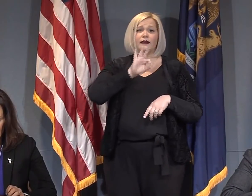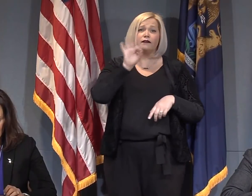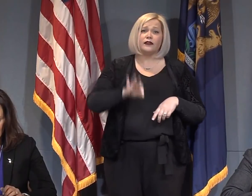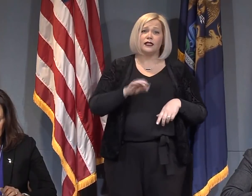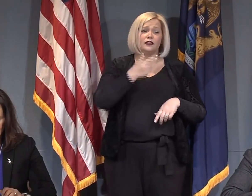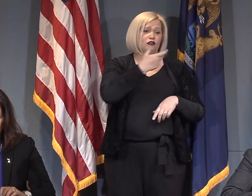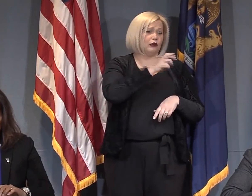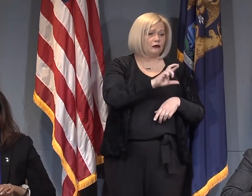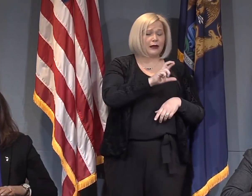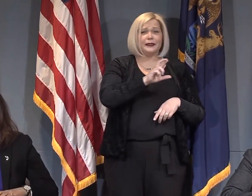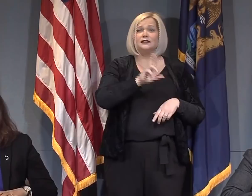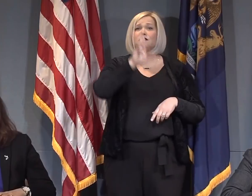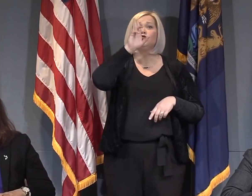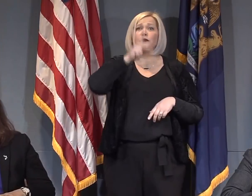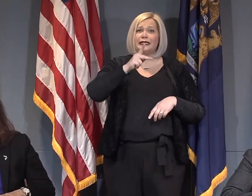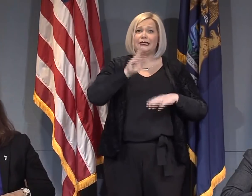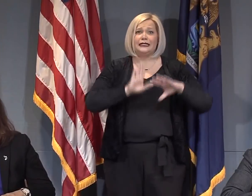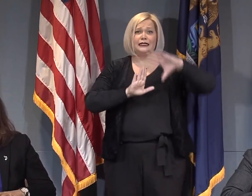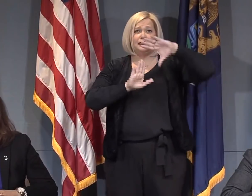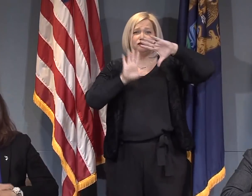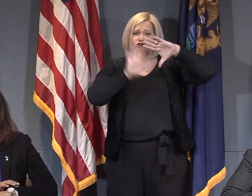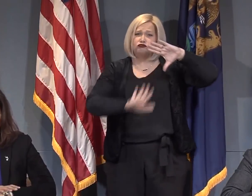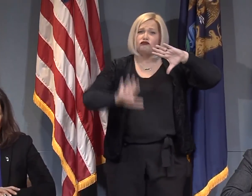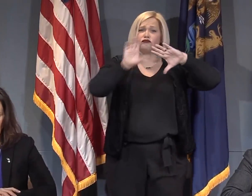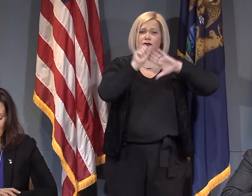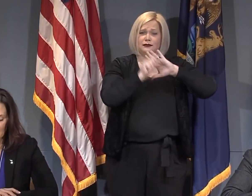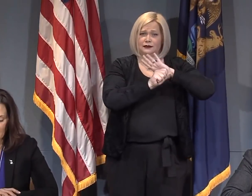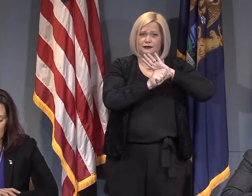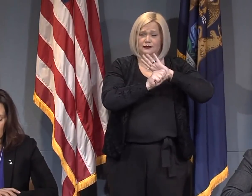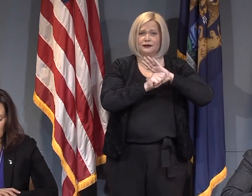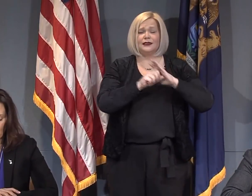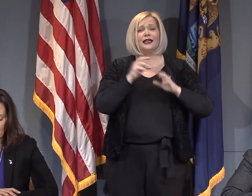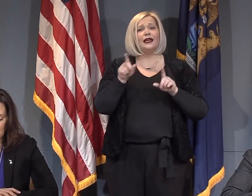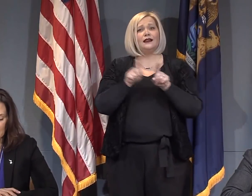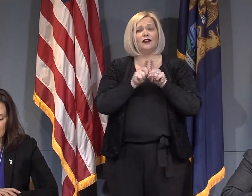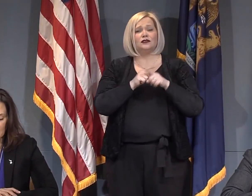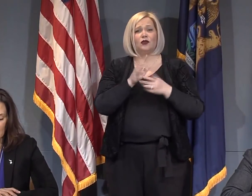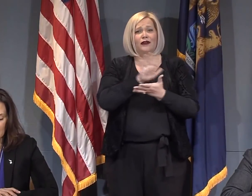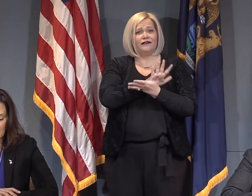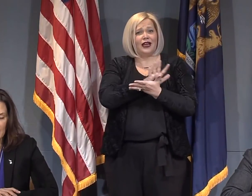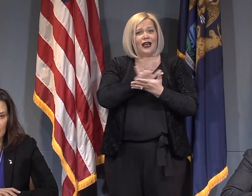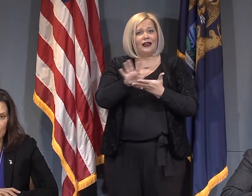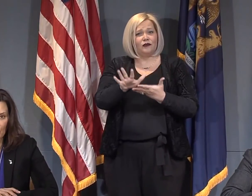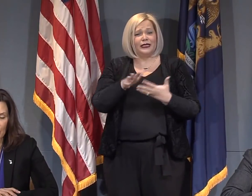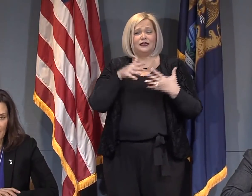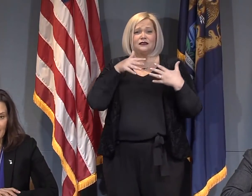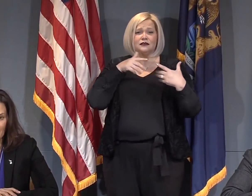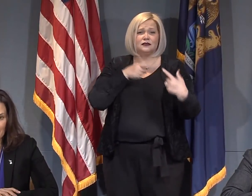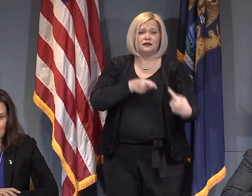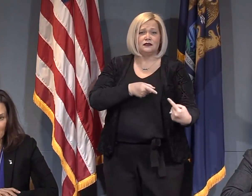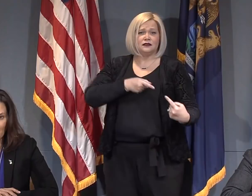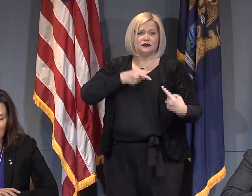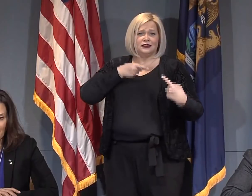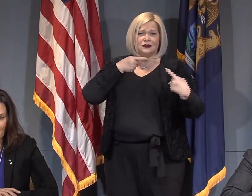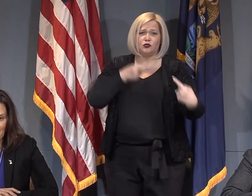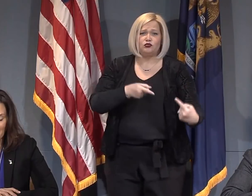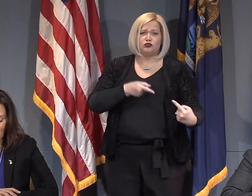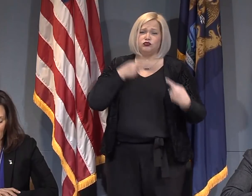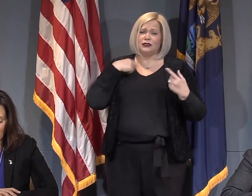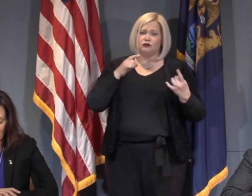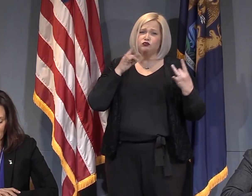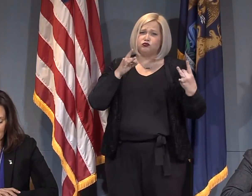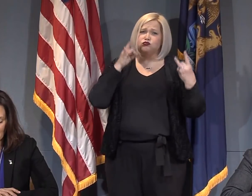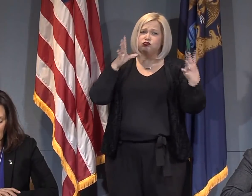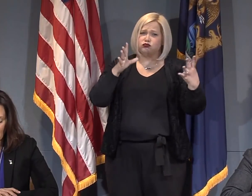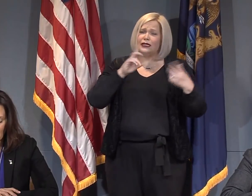Upper Peninsula. And more than 5 weeks of battling this crisis has taken a toll on every single one of them and